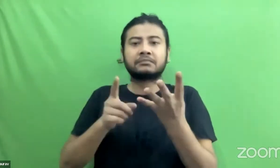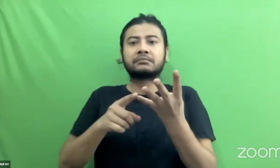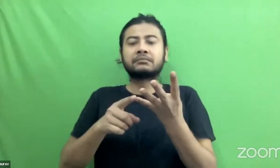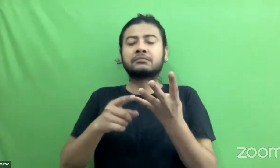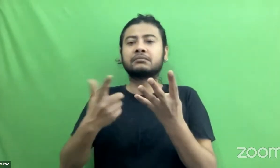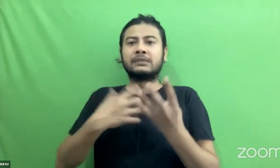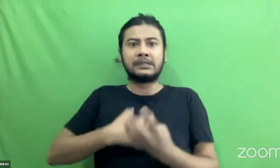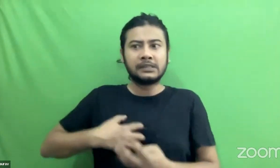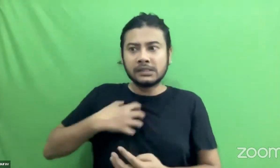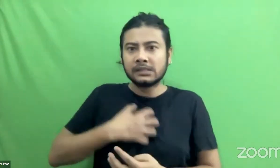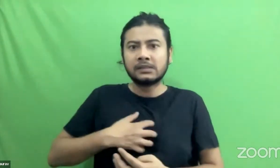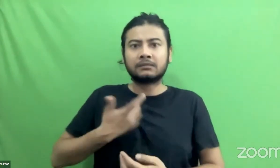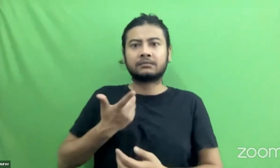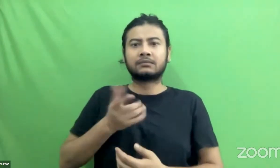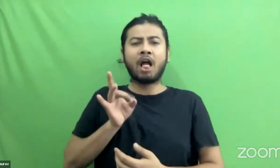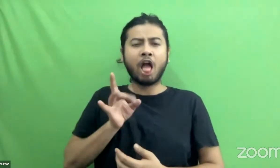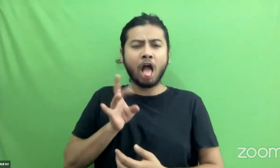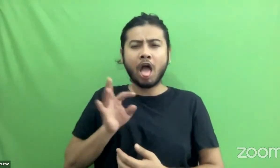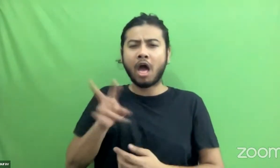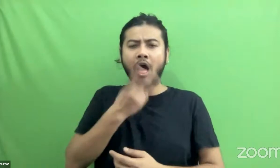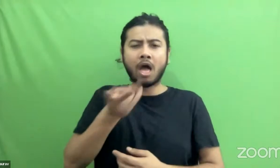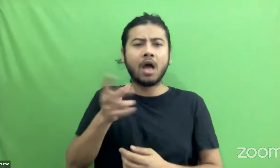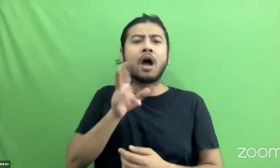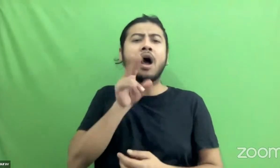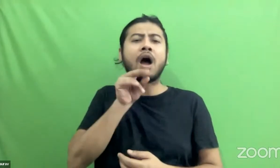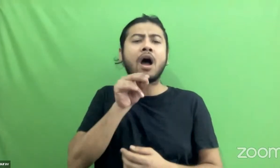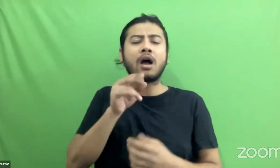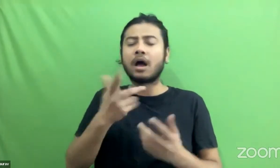Then we have gambling, we drink alcohol, we have a lot of ego.